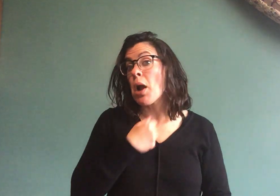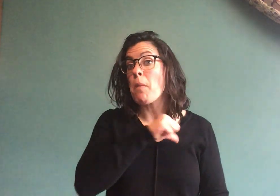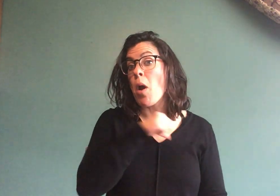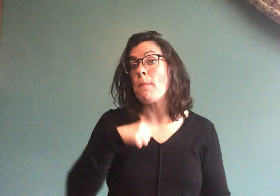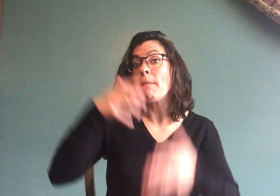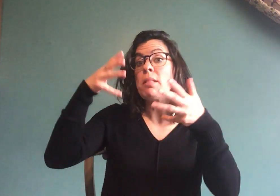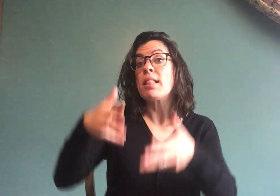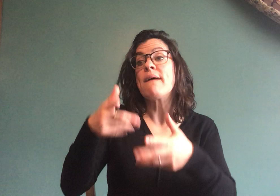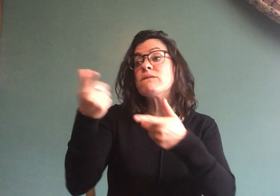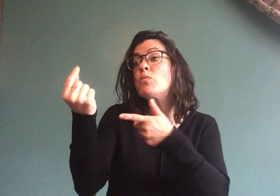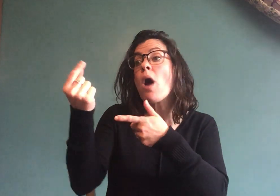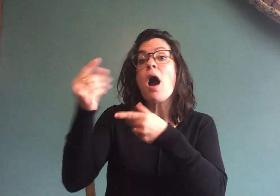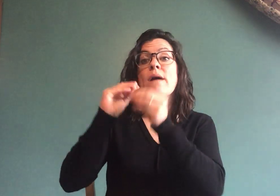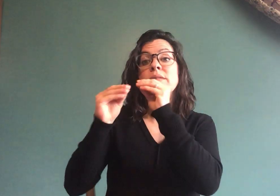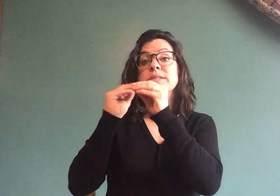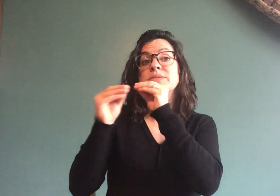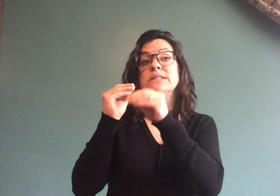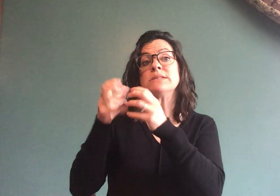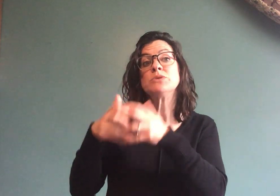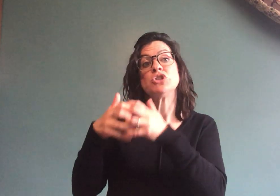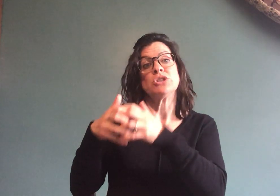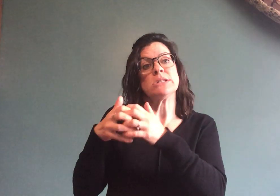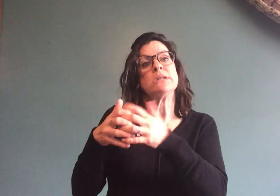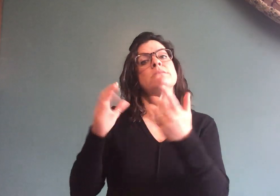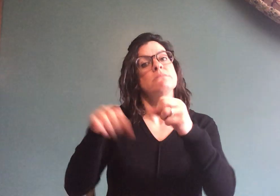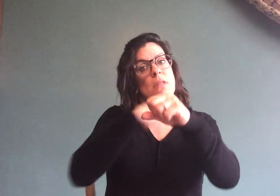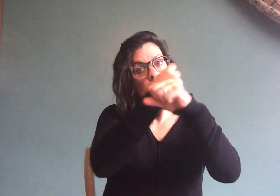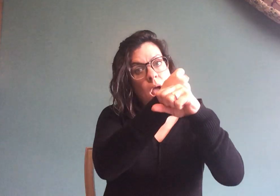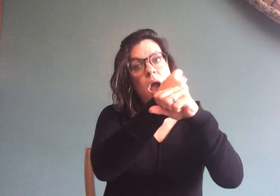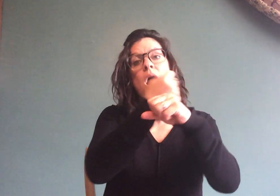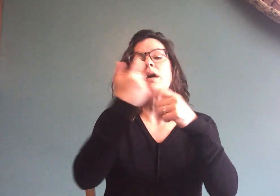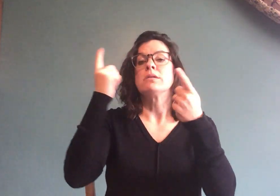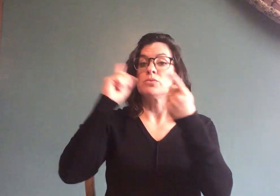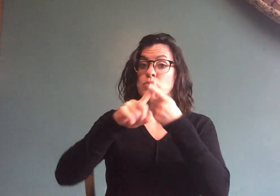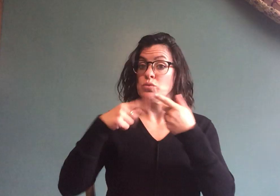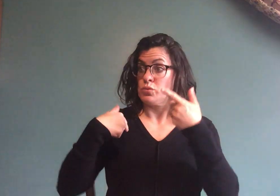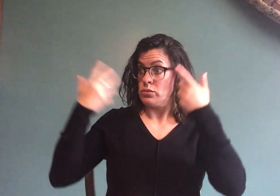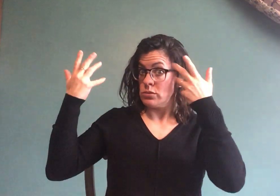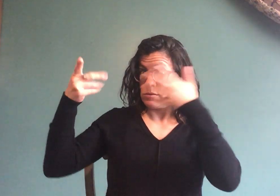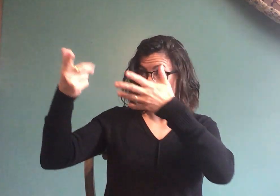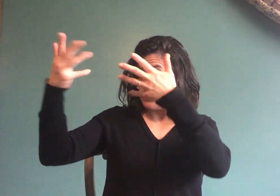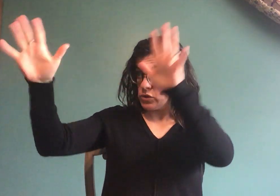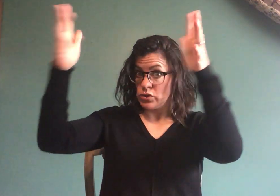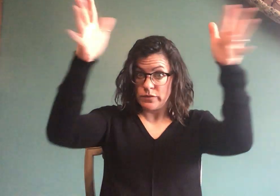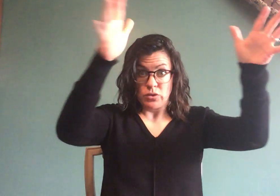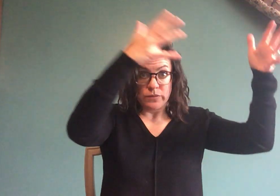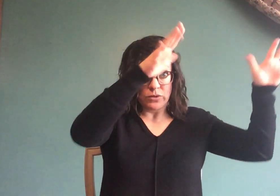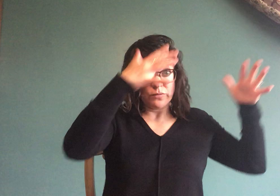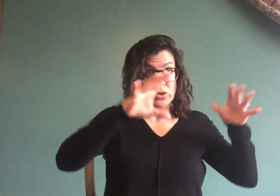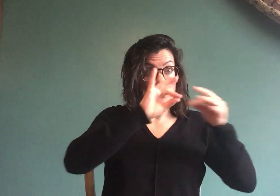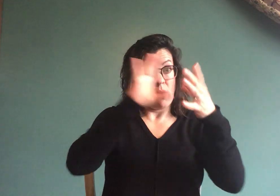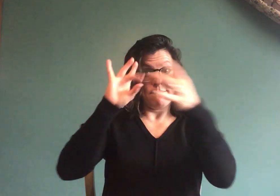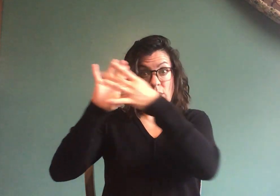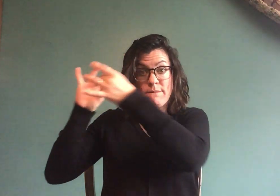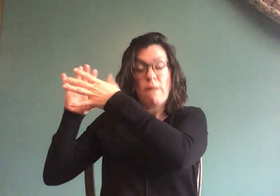is preventing that machine from getting turned back on until everyone removes their lock. Does everyone understand that?